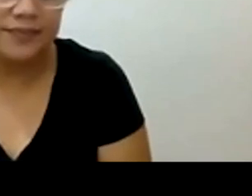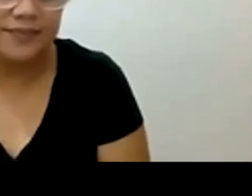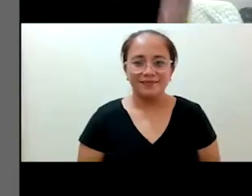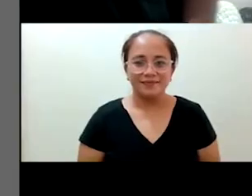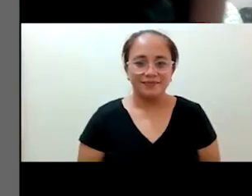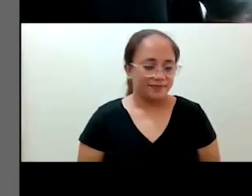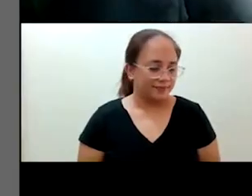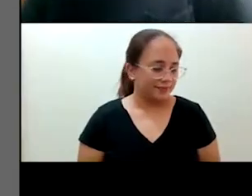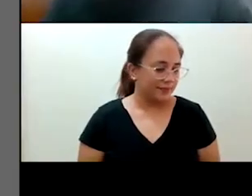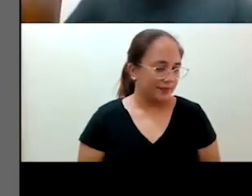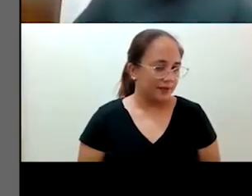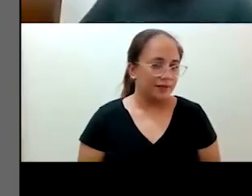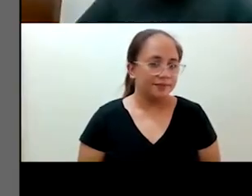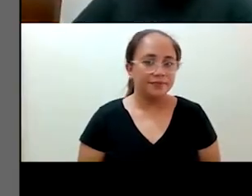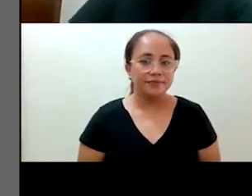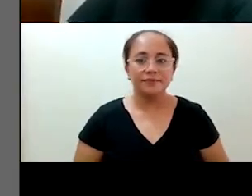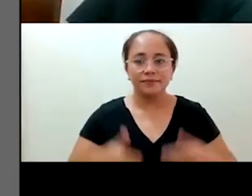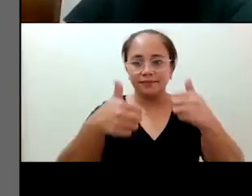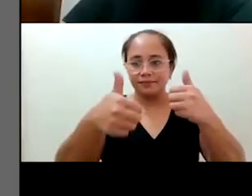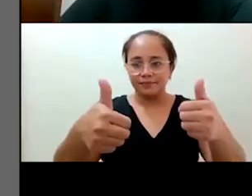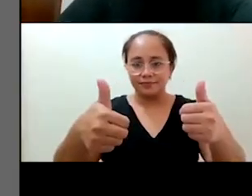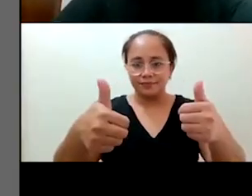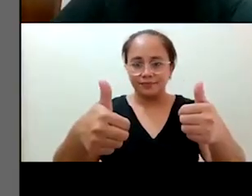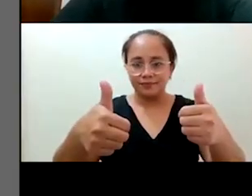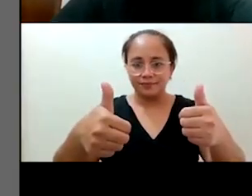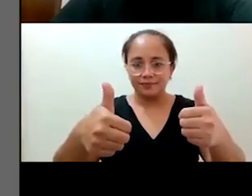Okay, sir. Okay.